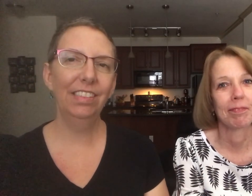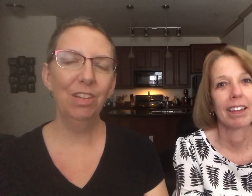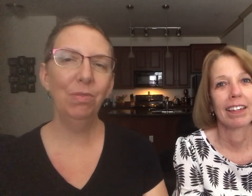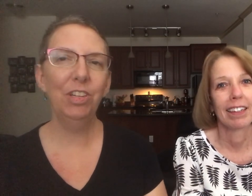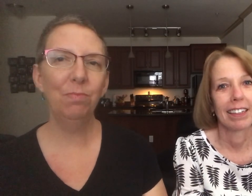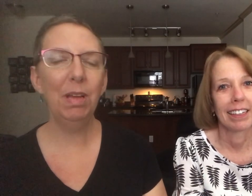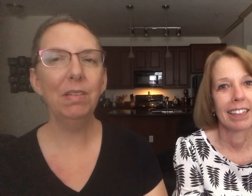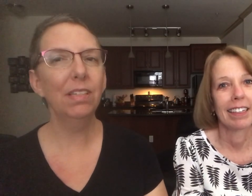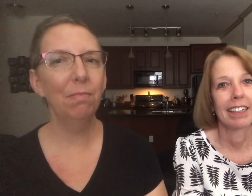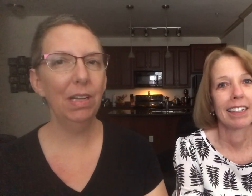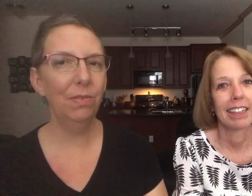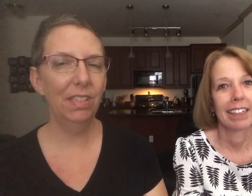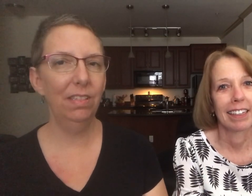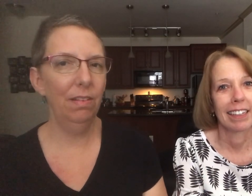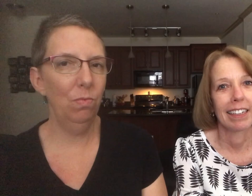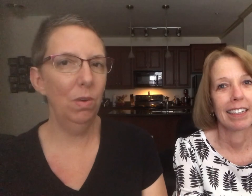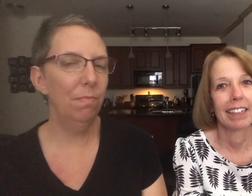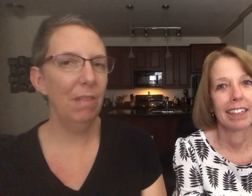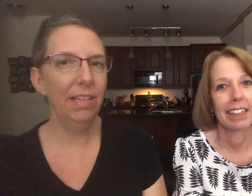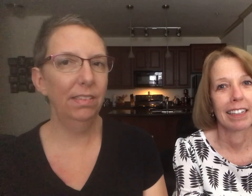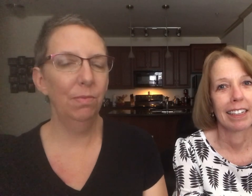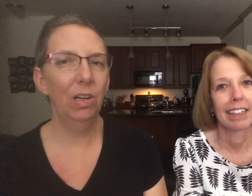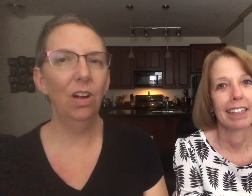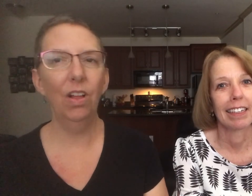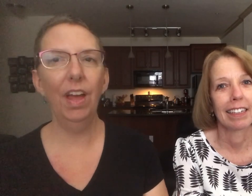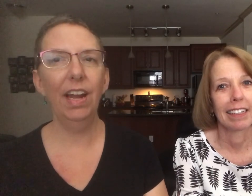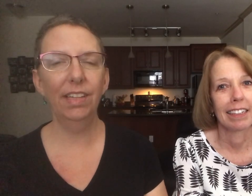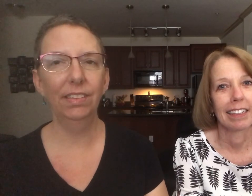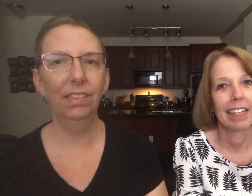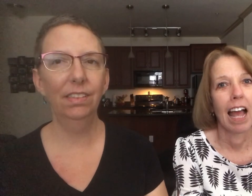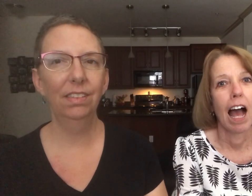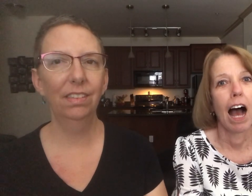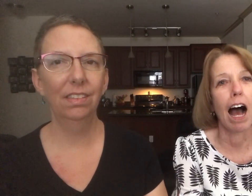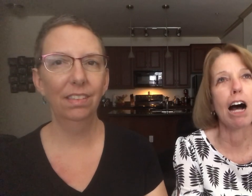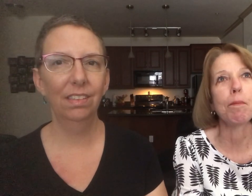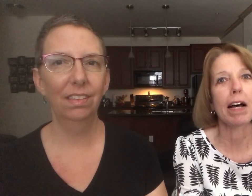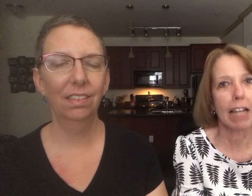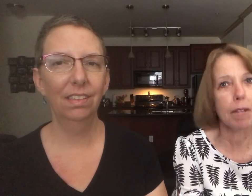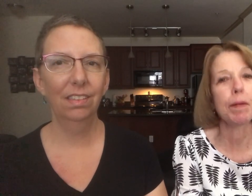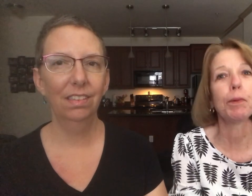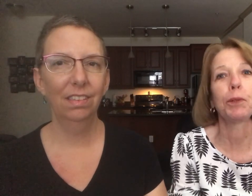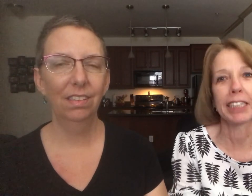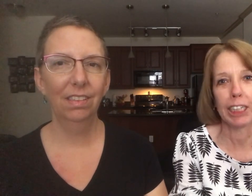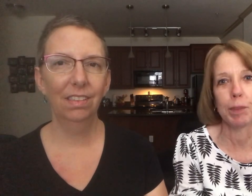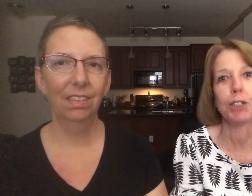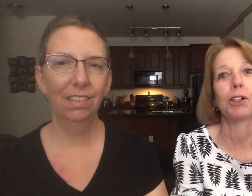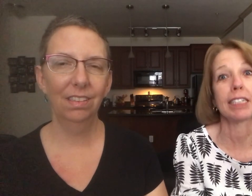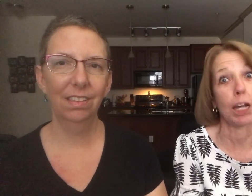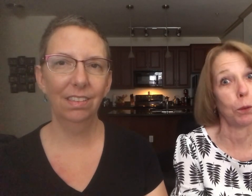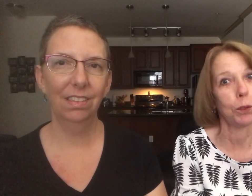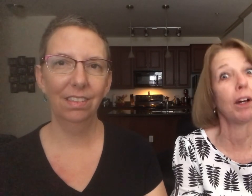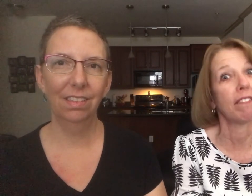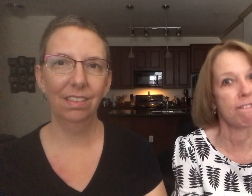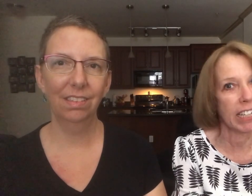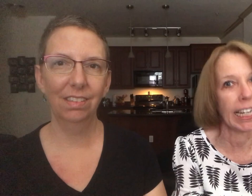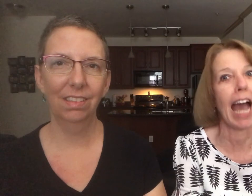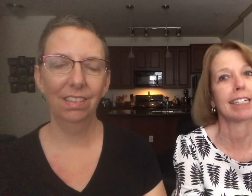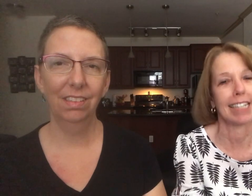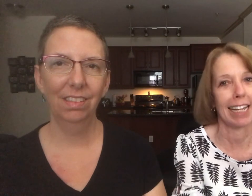accent, which maybe somebody would, what might someone call that accent? A lot of people will hear me talk and say, oh, you have a Philly accent. And